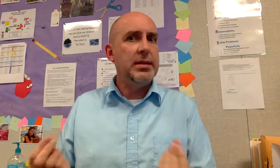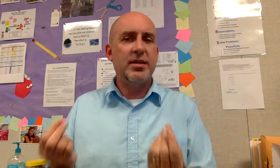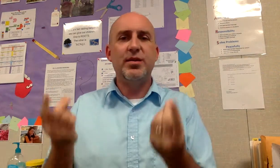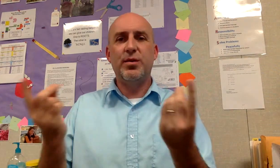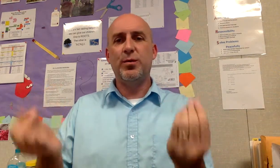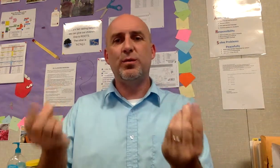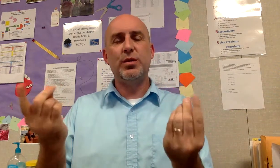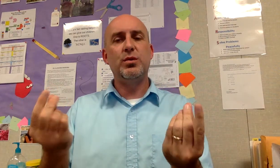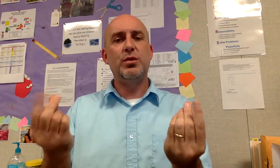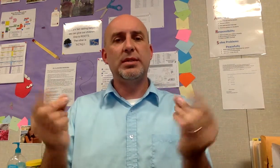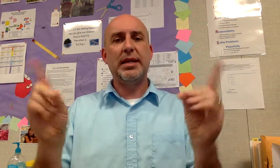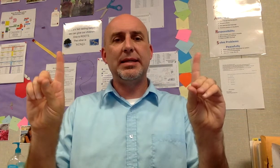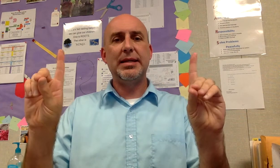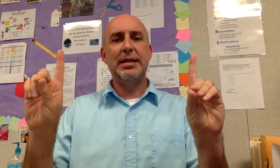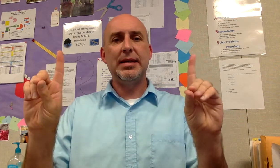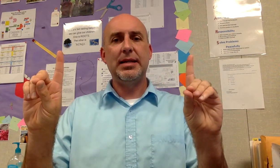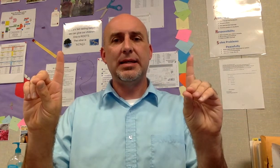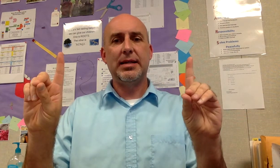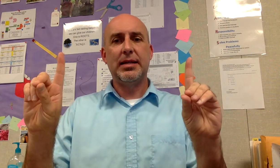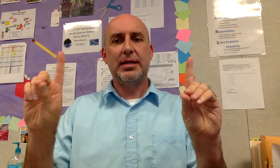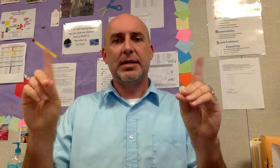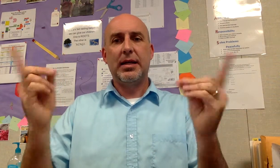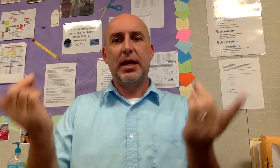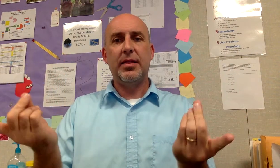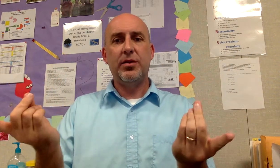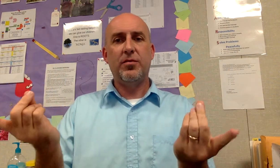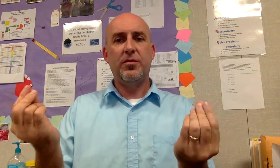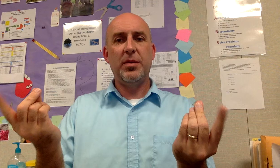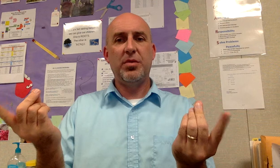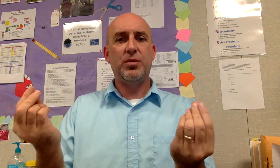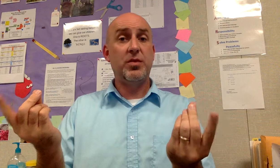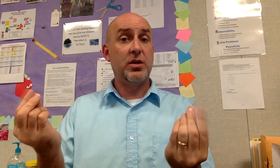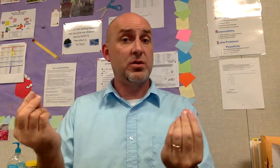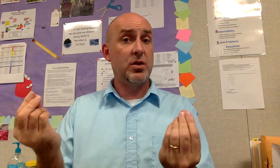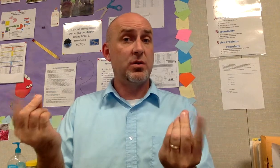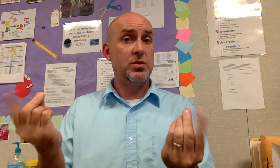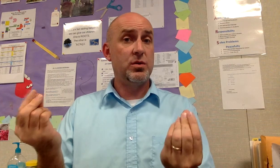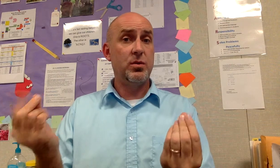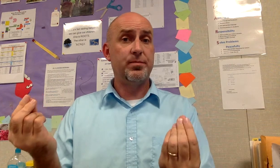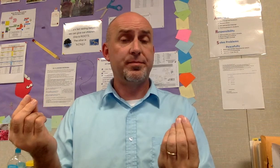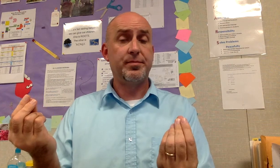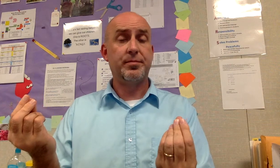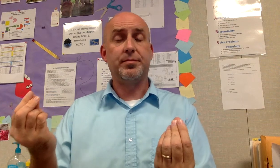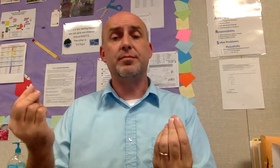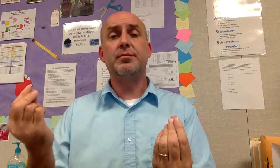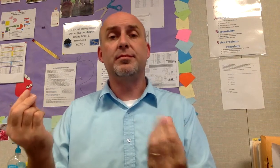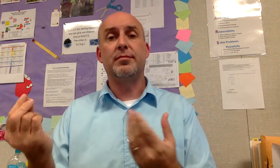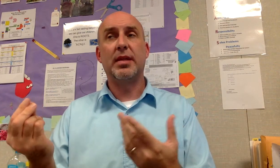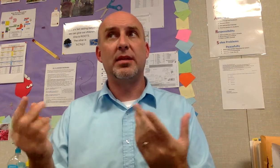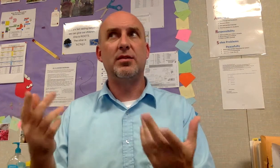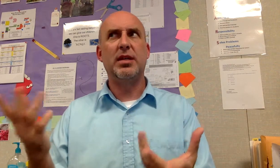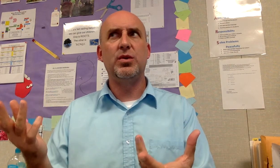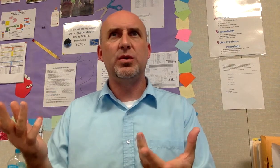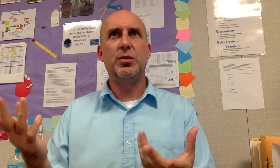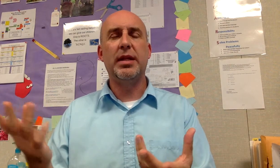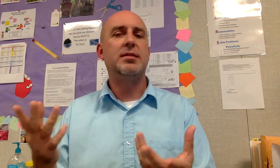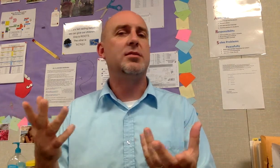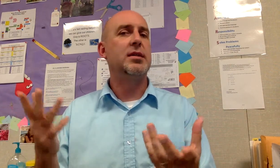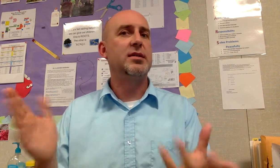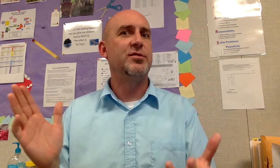to do? Do. It's like D. And then you flip those fingers closed. Do. And then you say do, and that sounds like a different